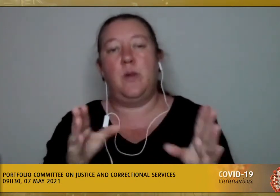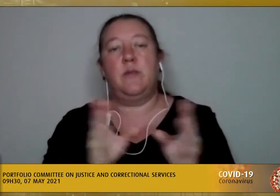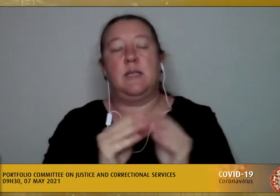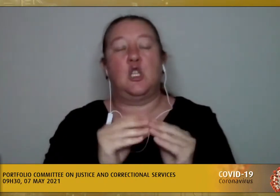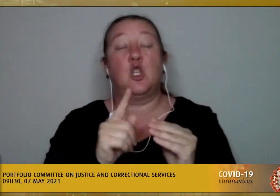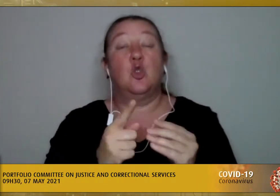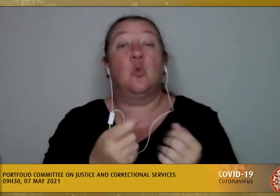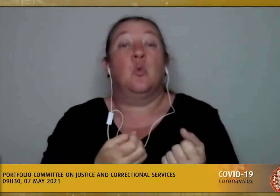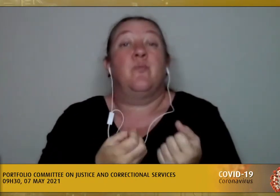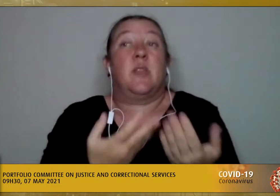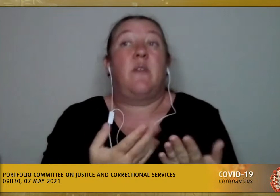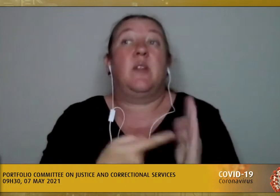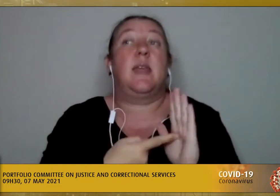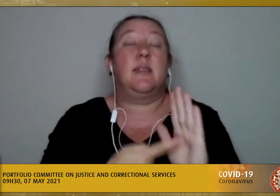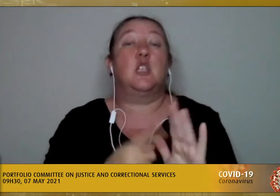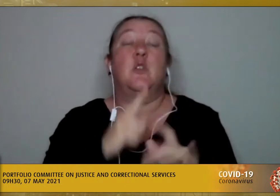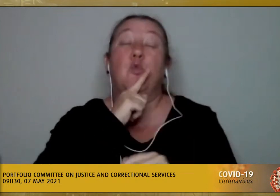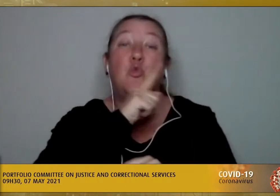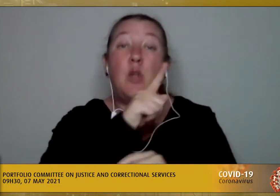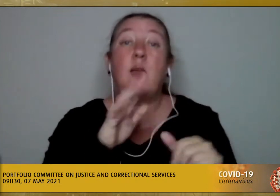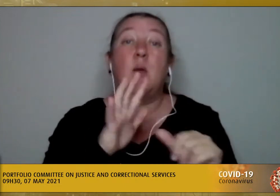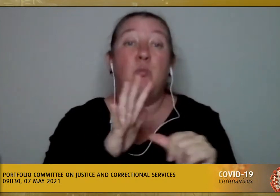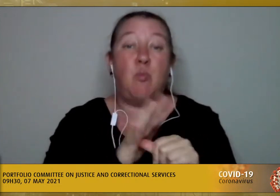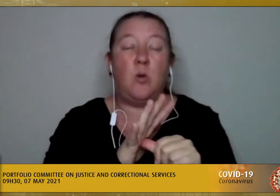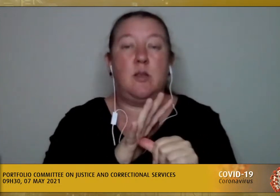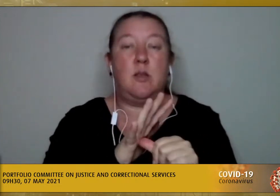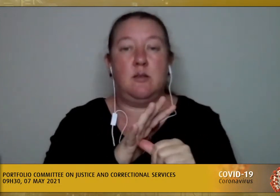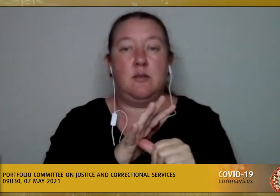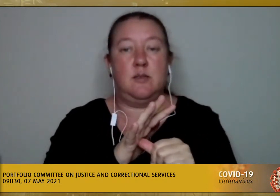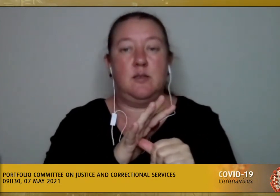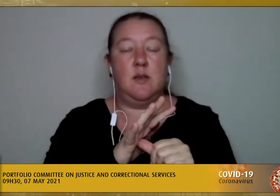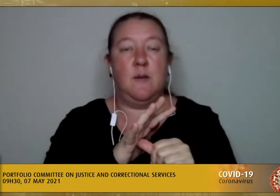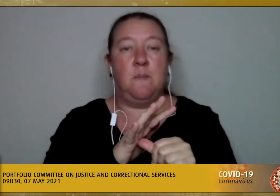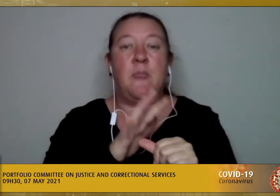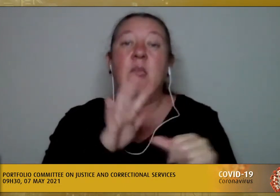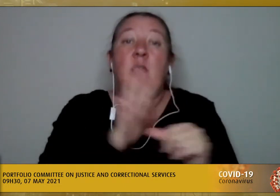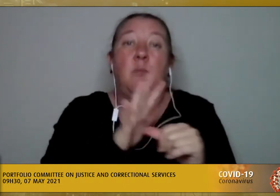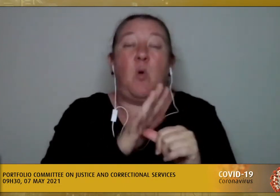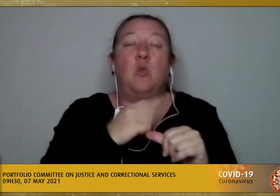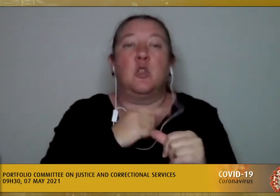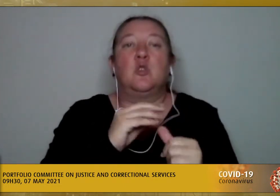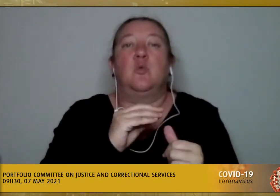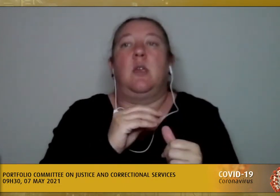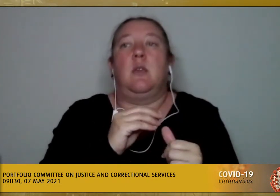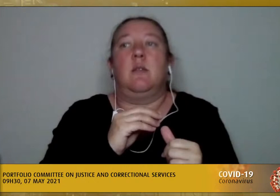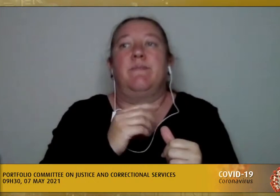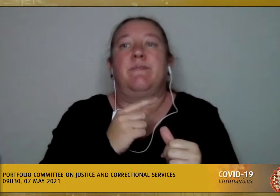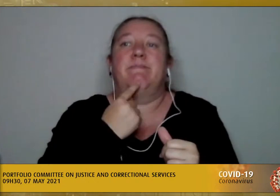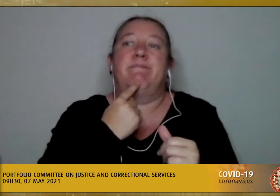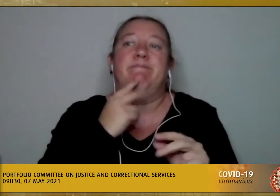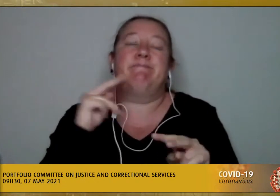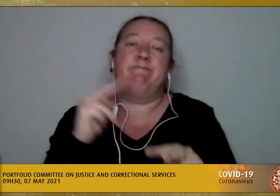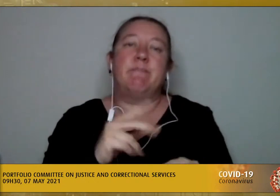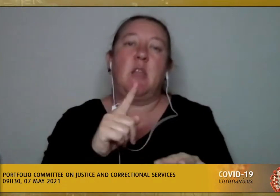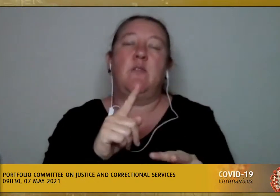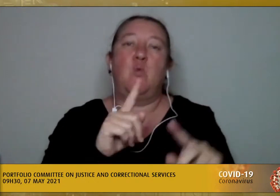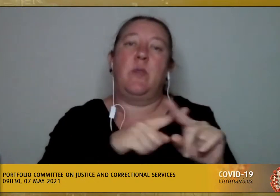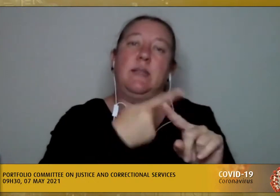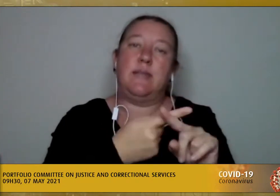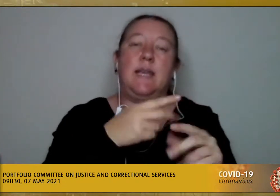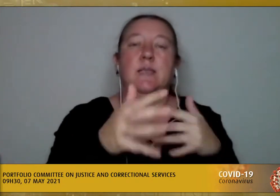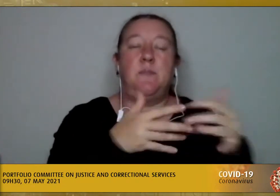important um um the importance that we put to dealing with Tax Matters in a more efficient